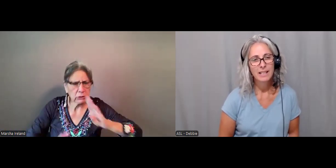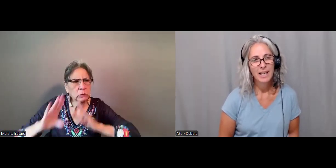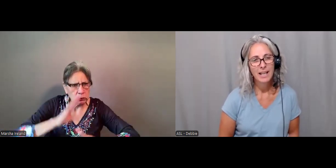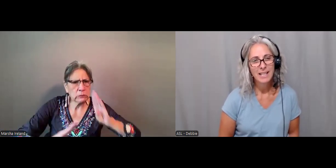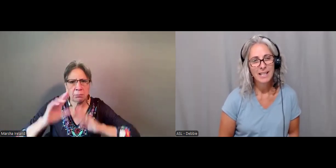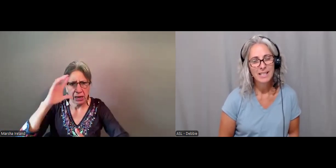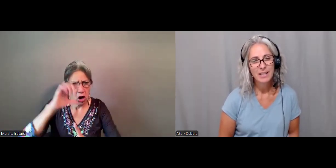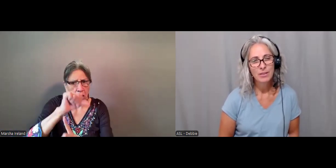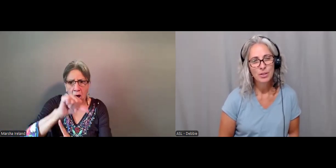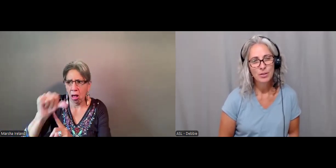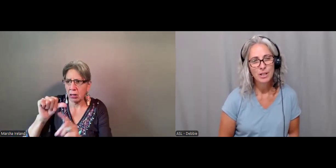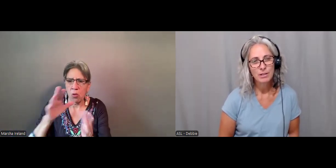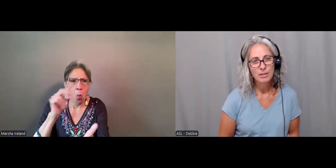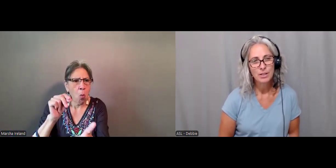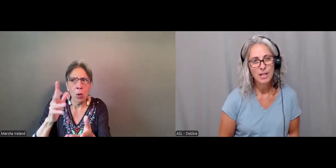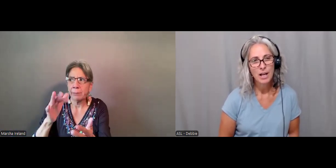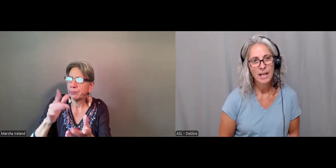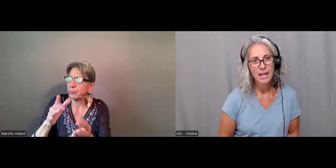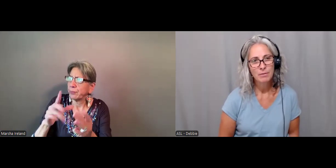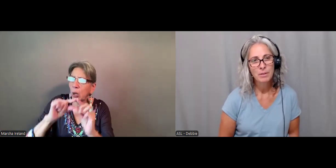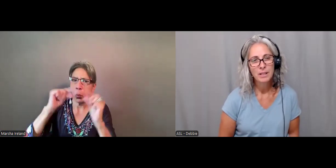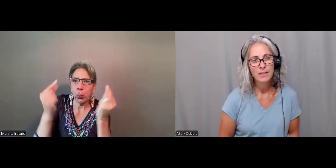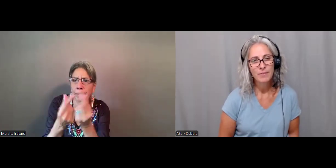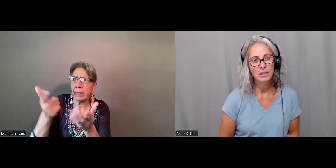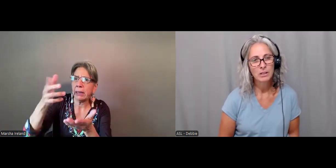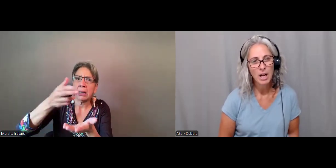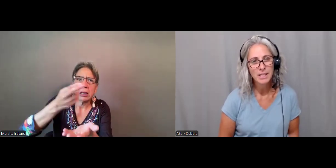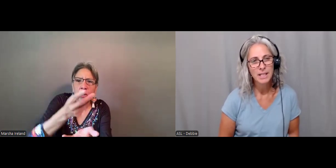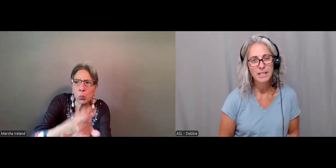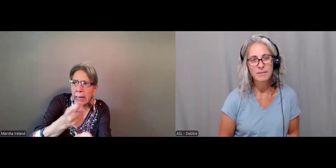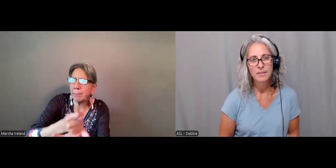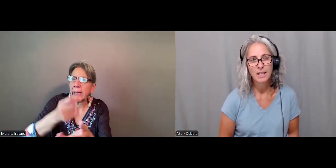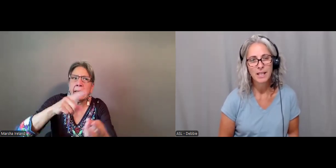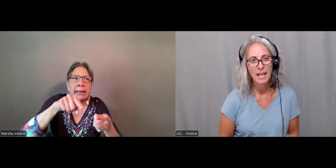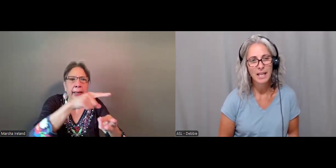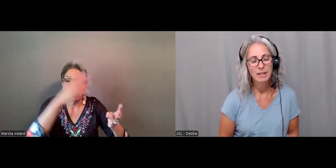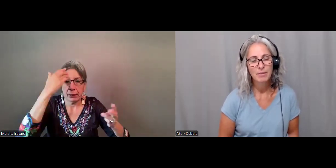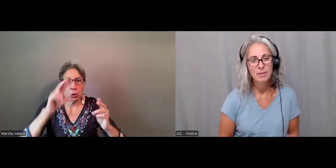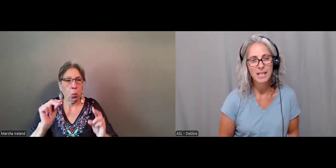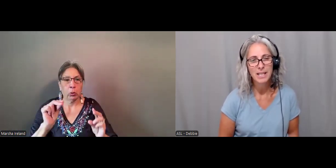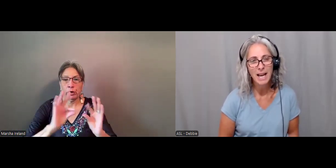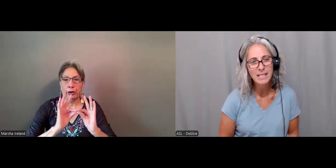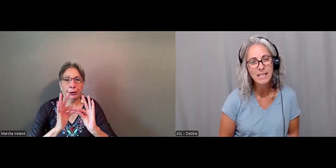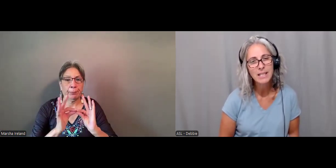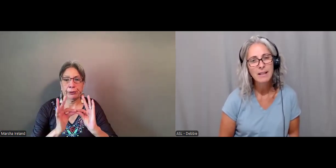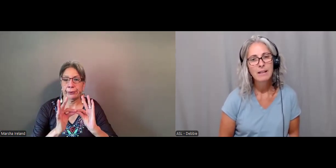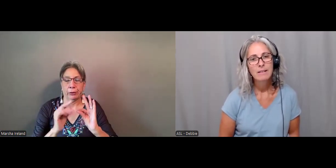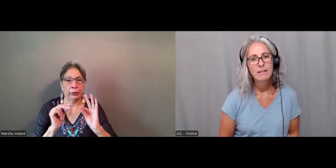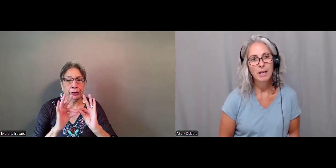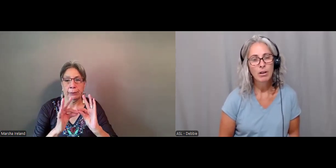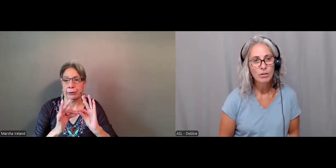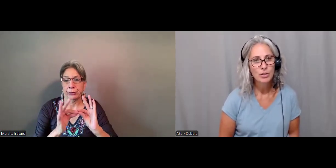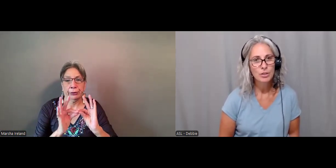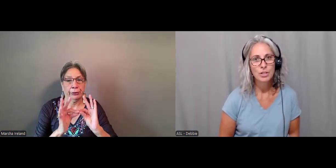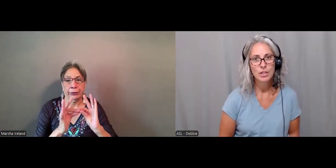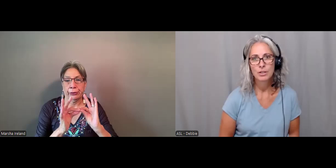And like I said, in those early years, I really felt lost. I didn't feel like I was connected to